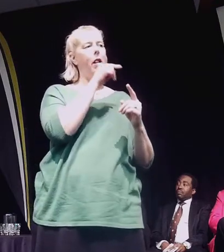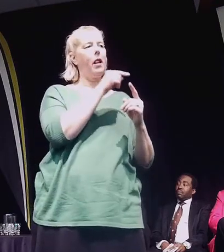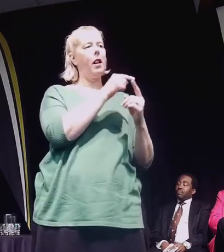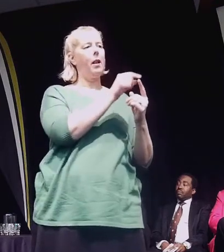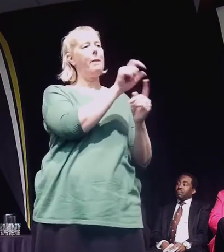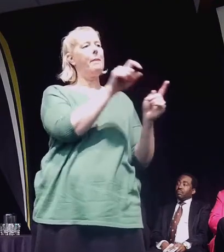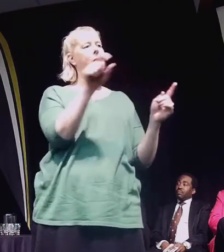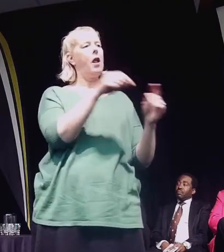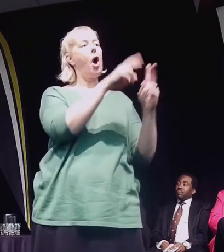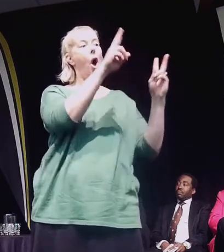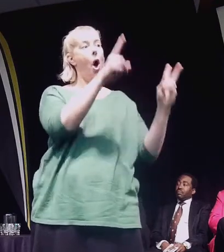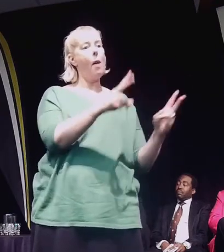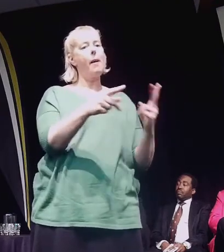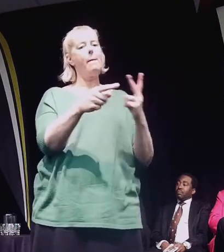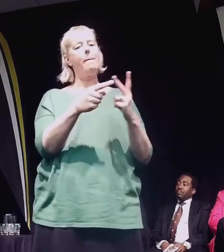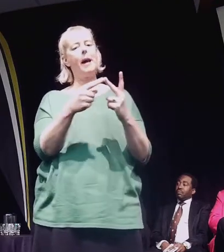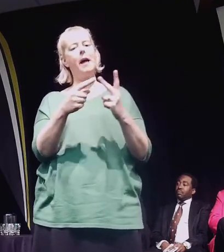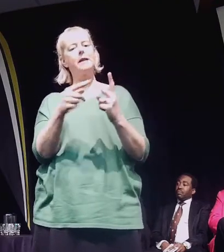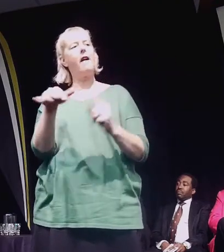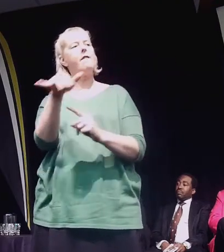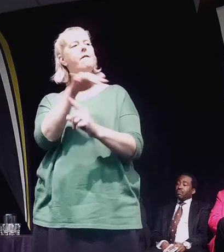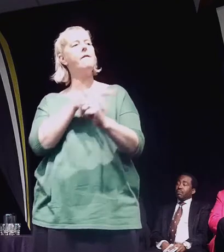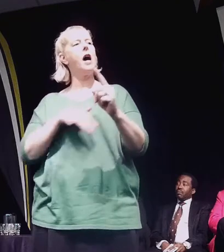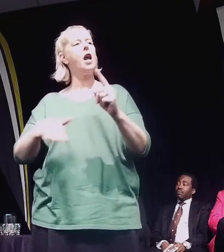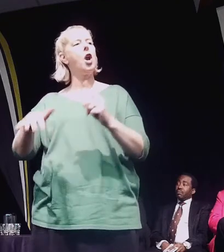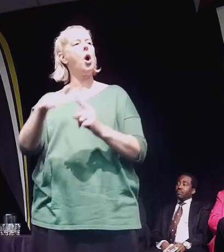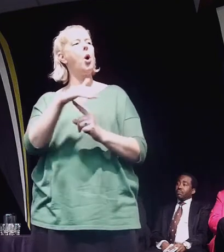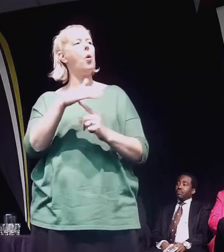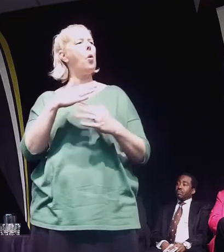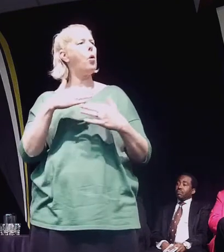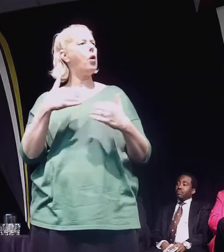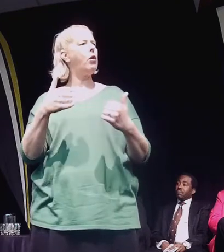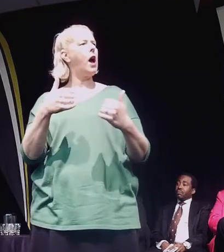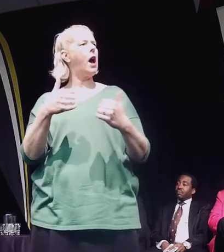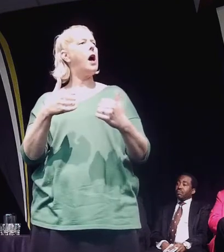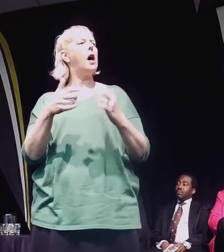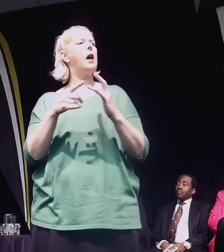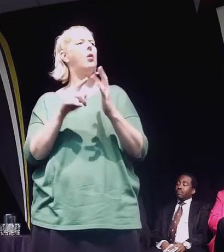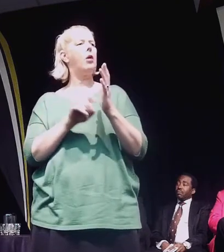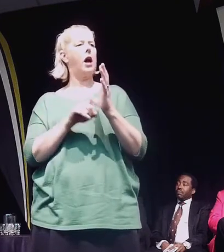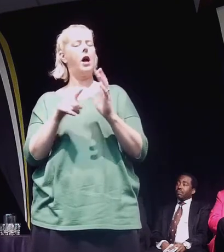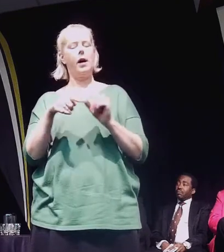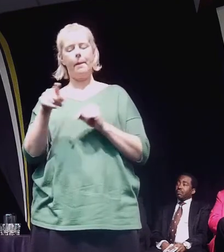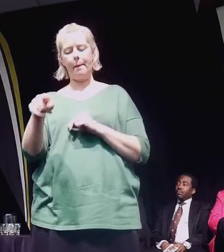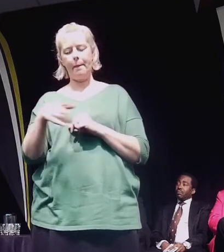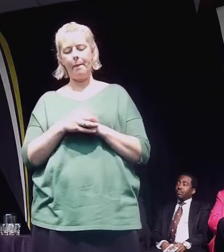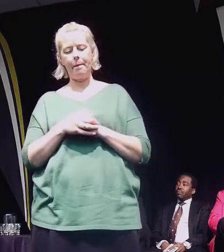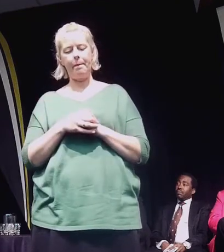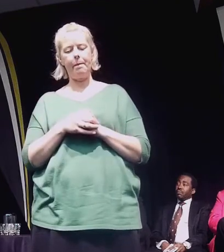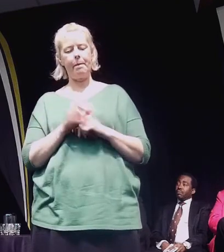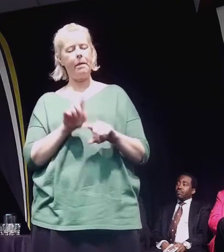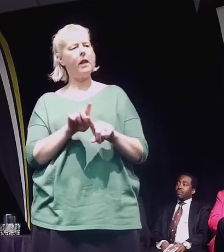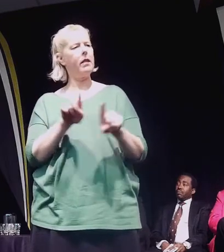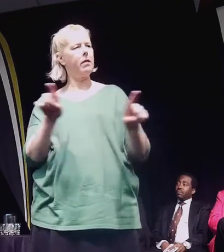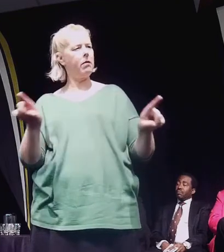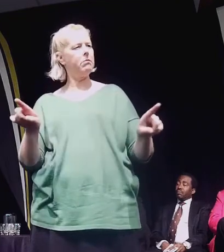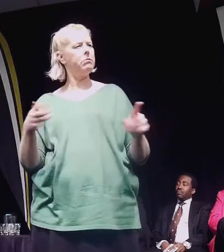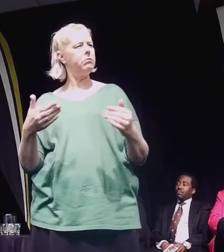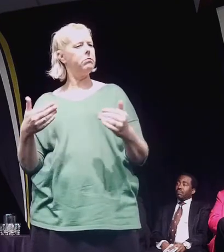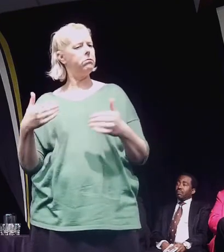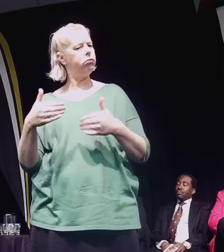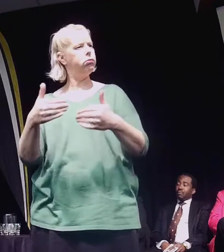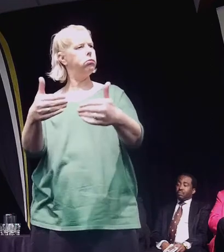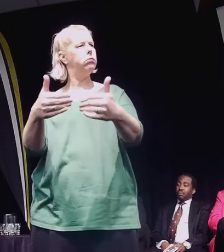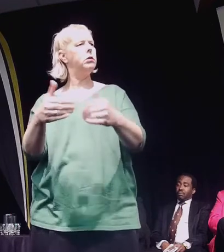there, where it's suitable for the low income. My heart really goes for the low income. And